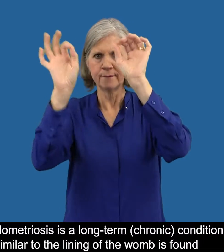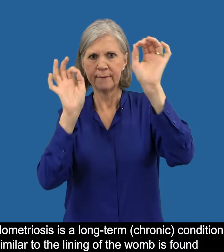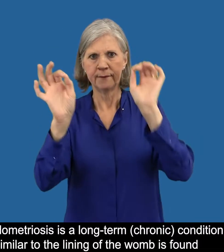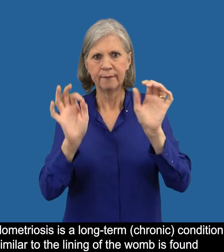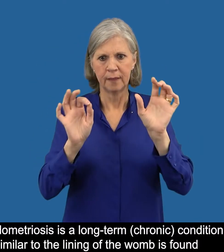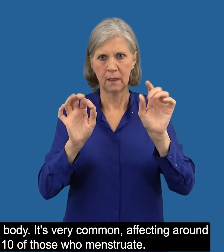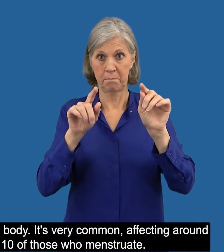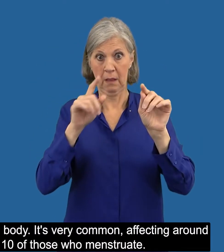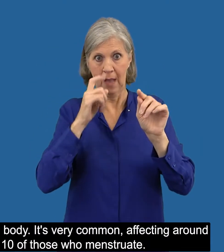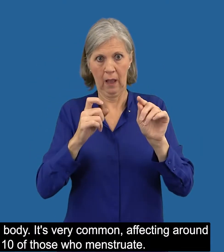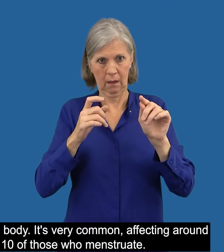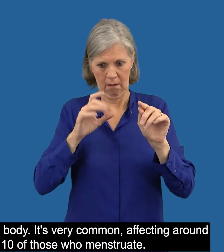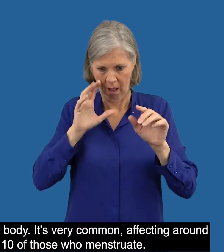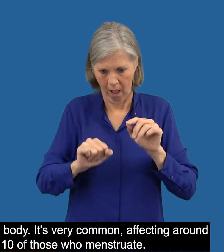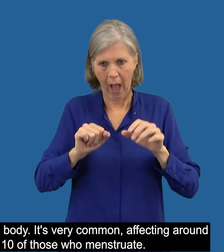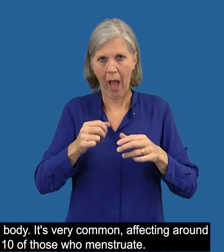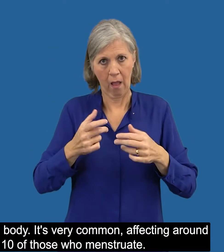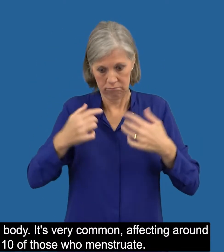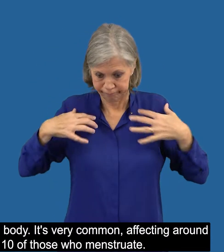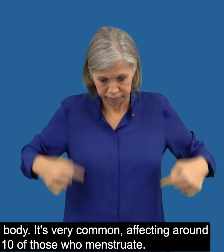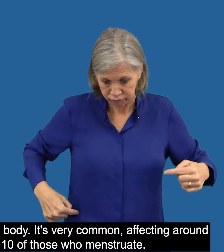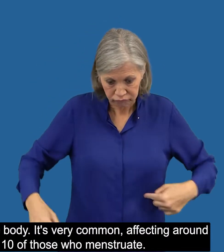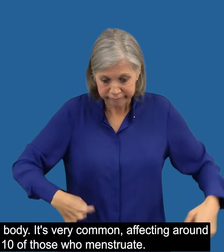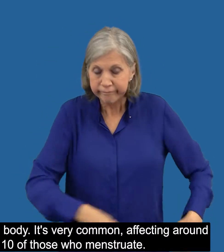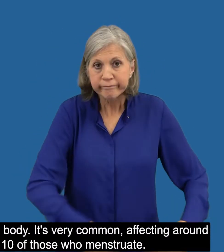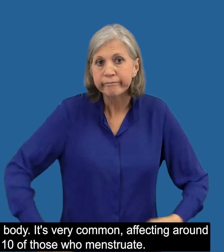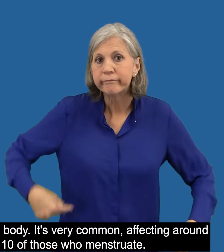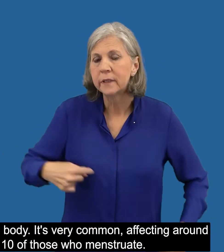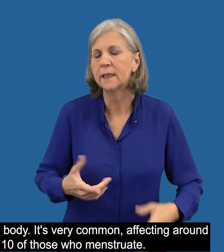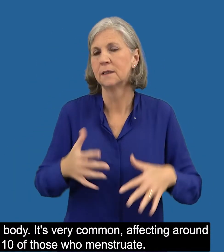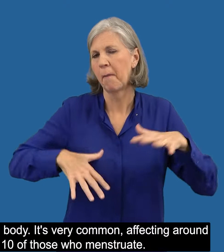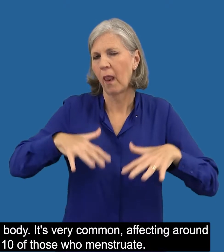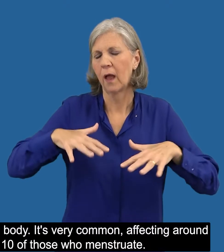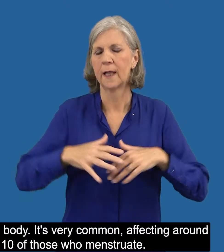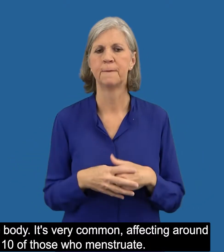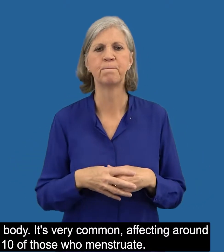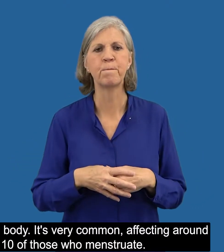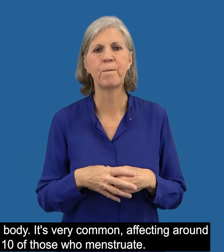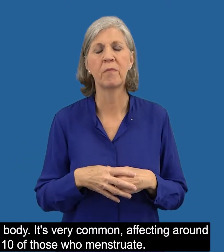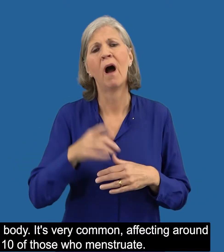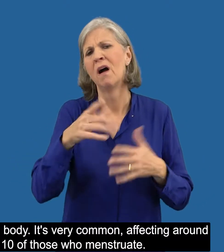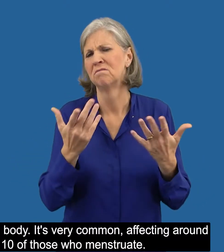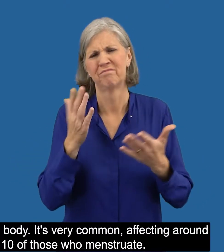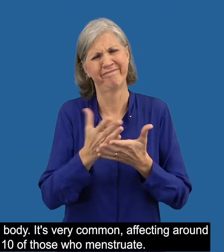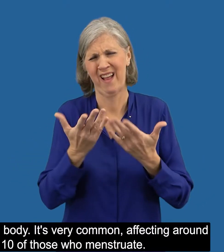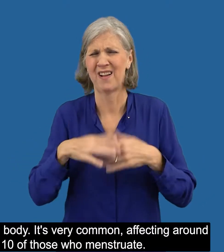elsewhere in the body. It's very common, affecting around 1 in 10 of those who menstruate.